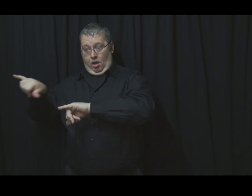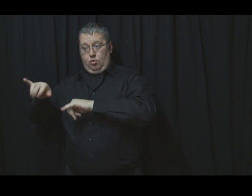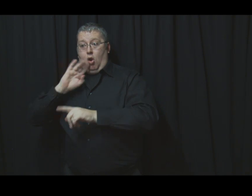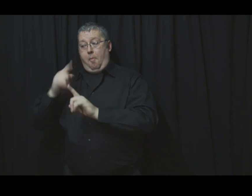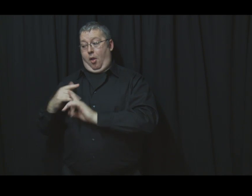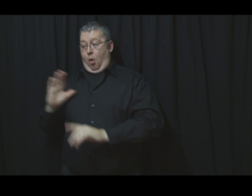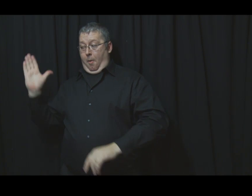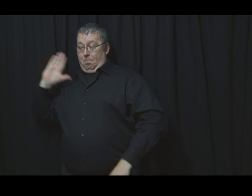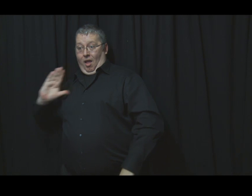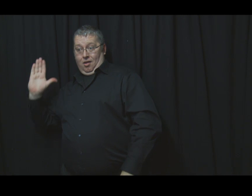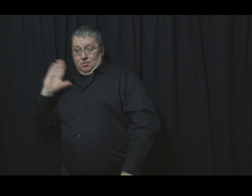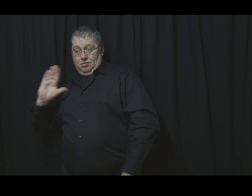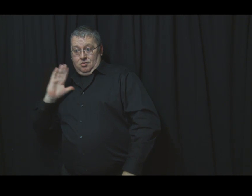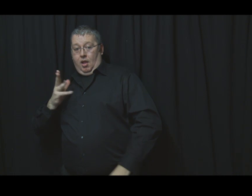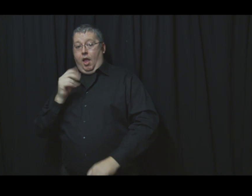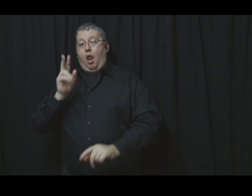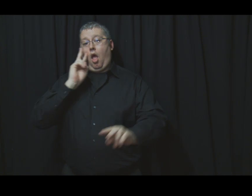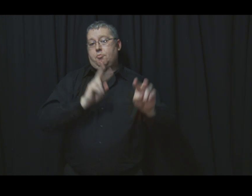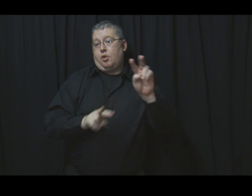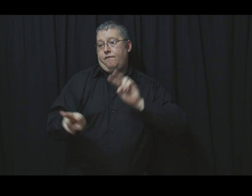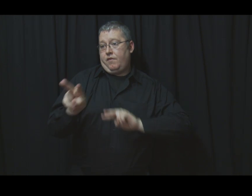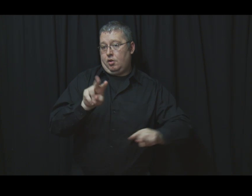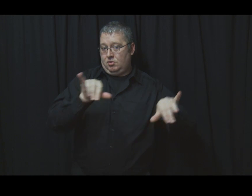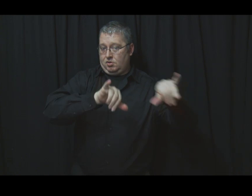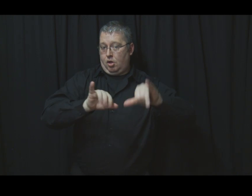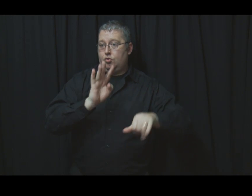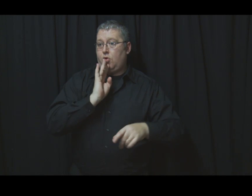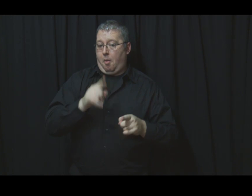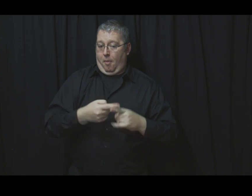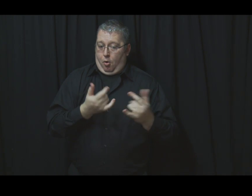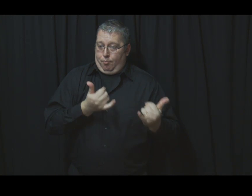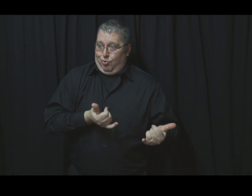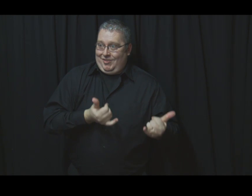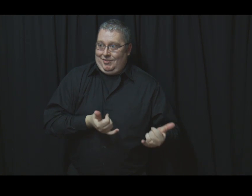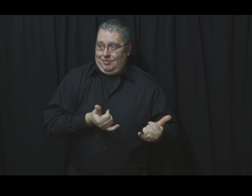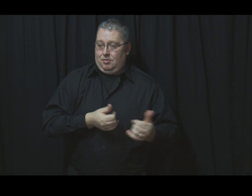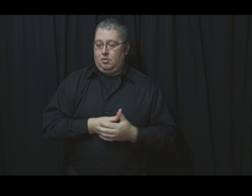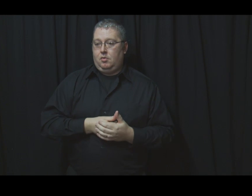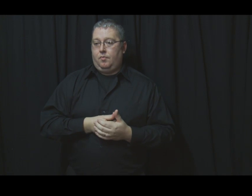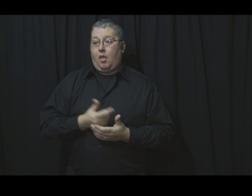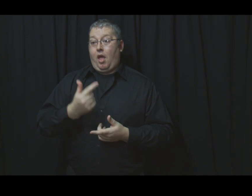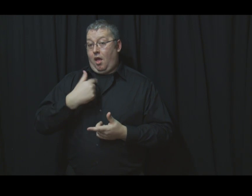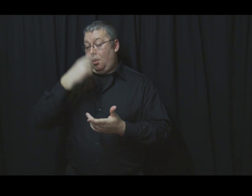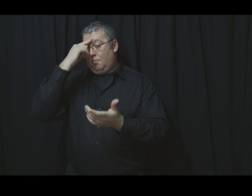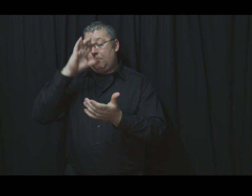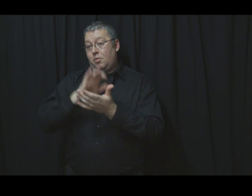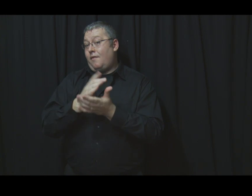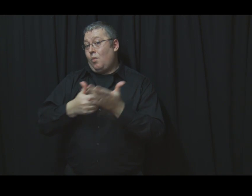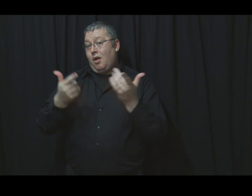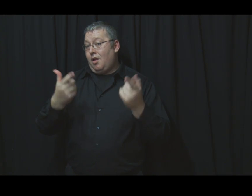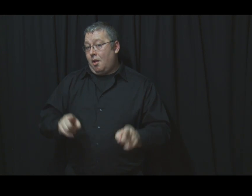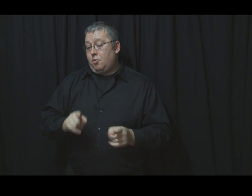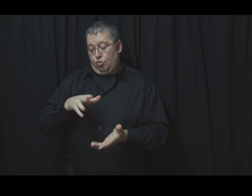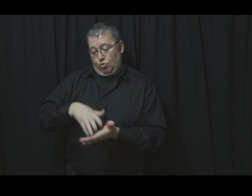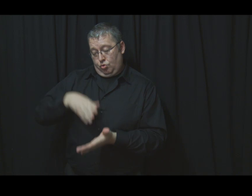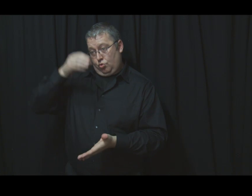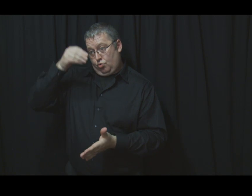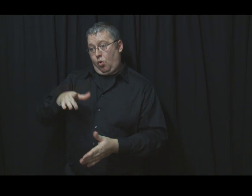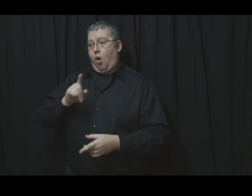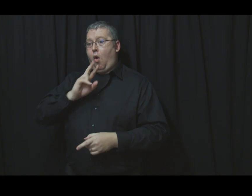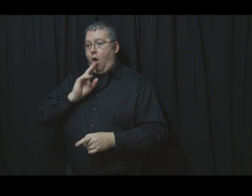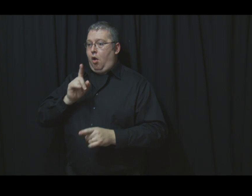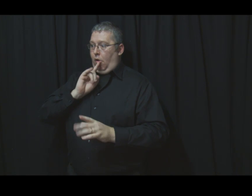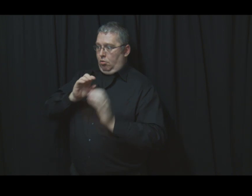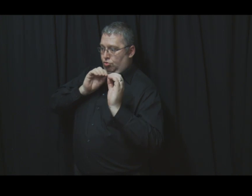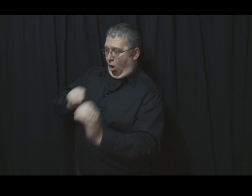past, and observational science, talking about the present. And I believe what's happening is this, that students are being indoctrinated by